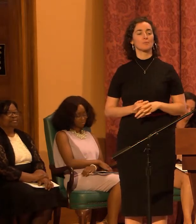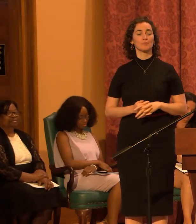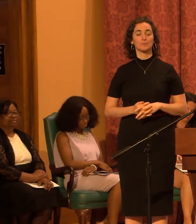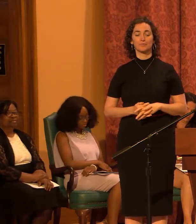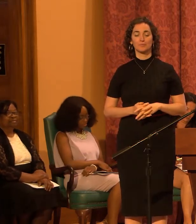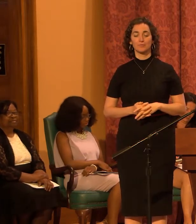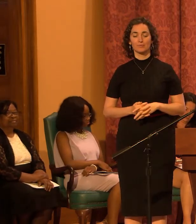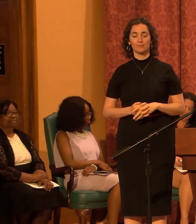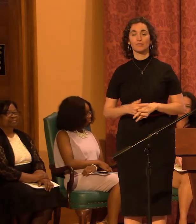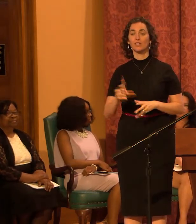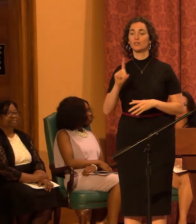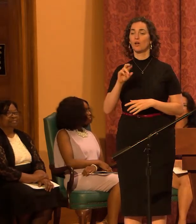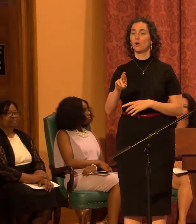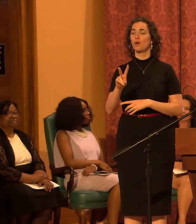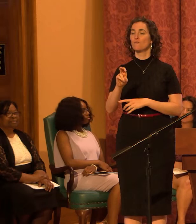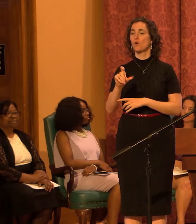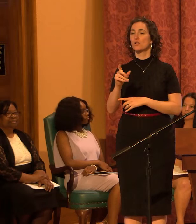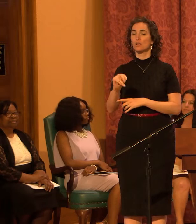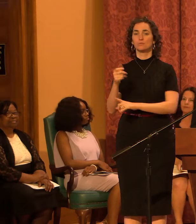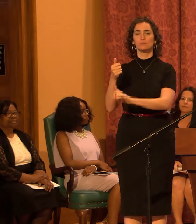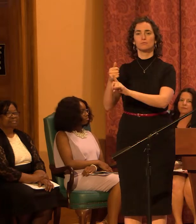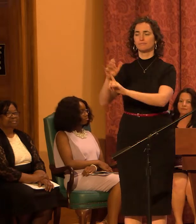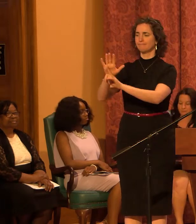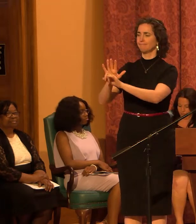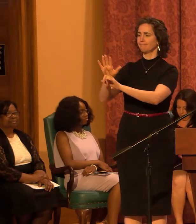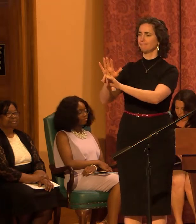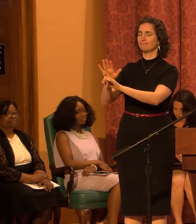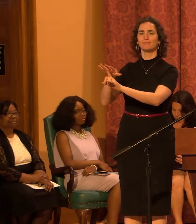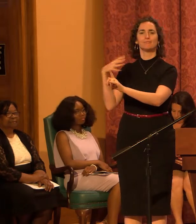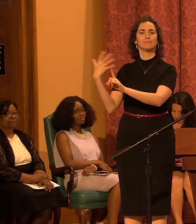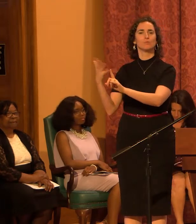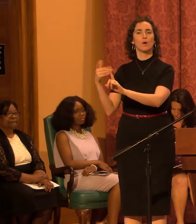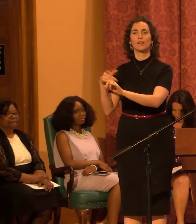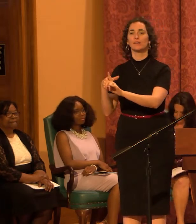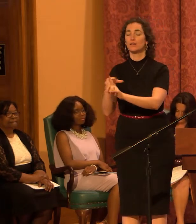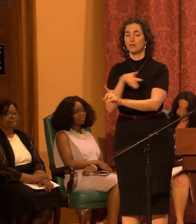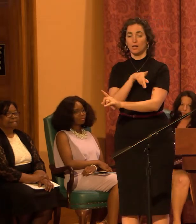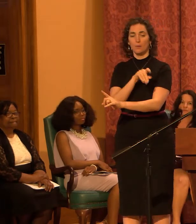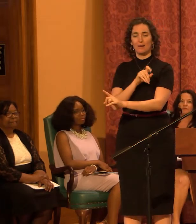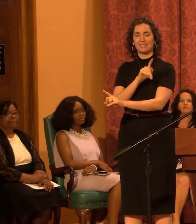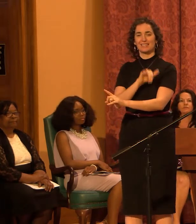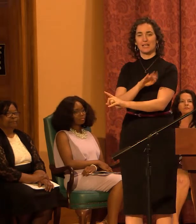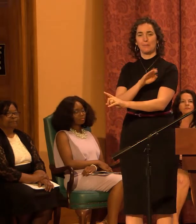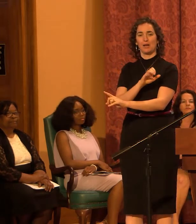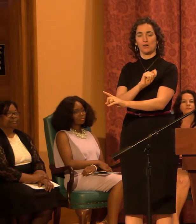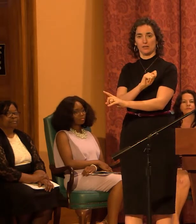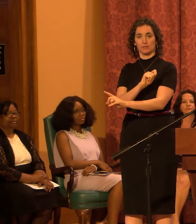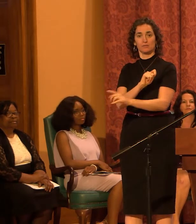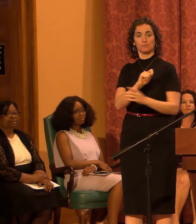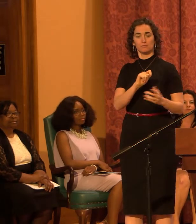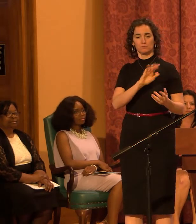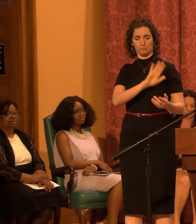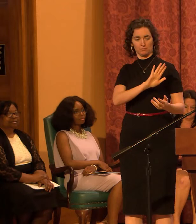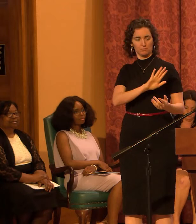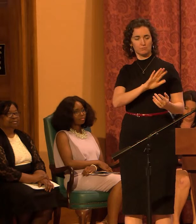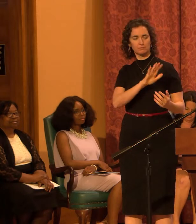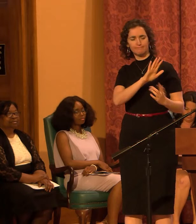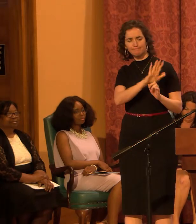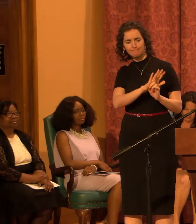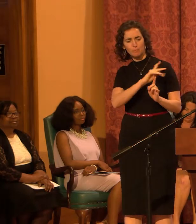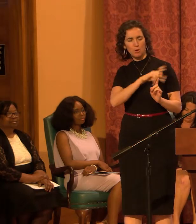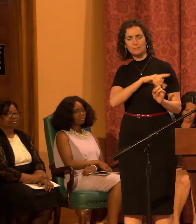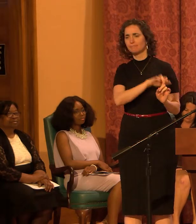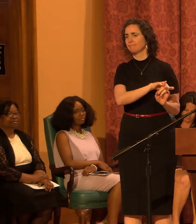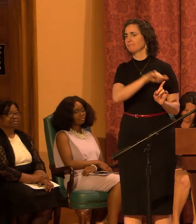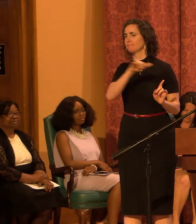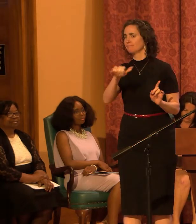Dr. Volion embodies so much of what Patsy Baret embodied.